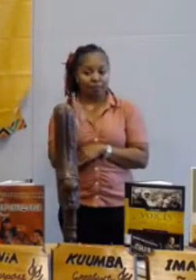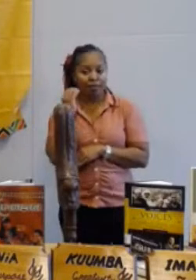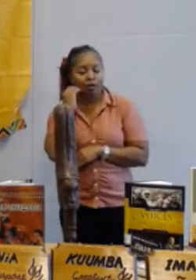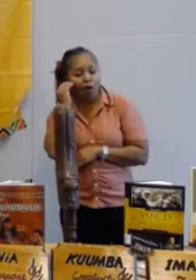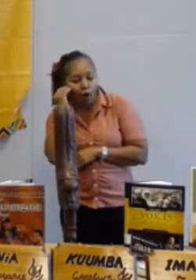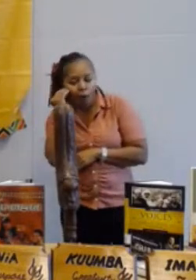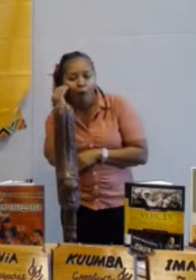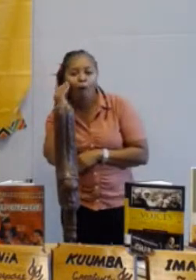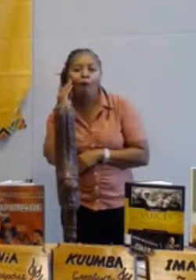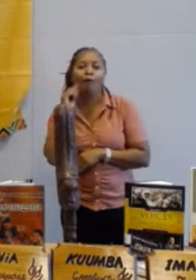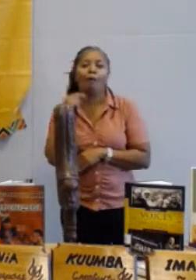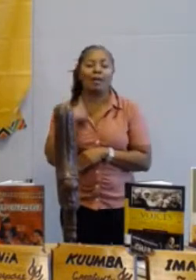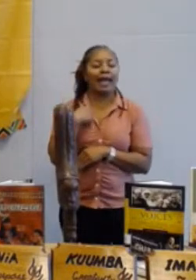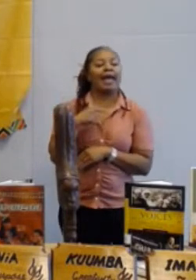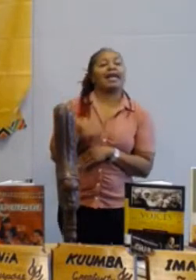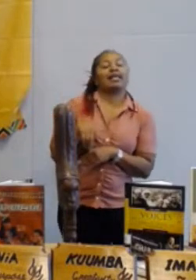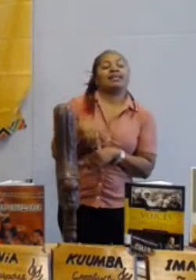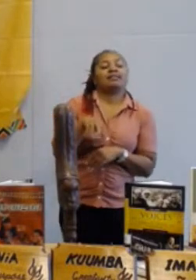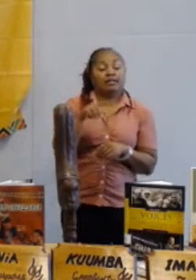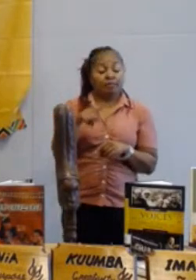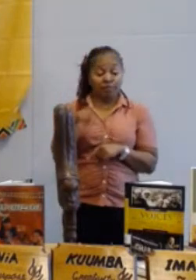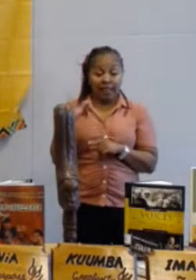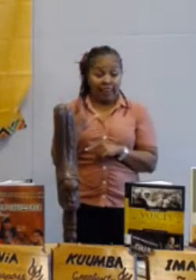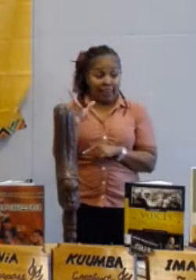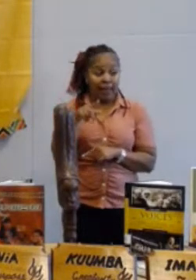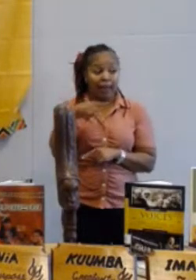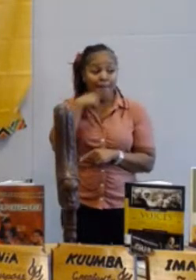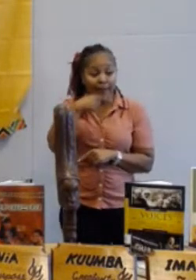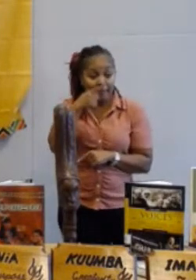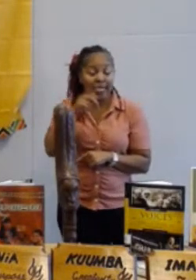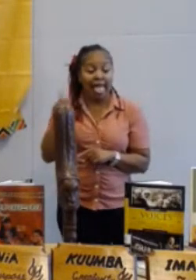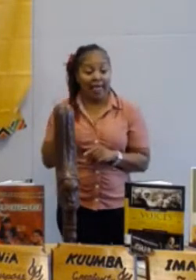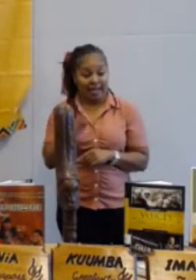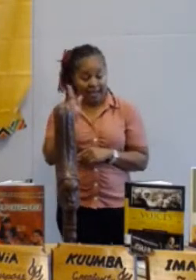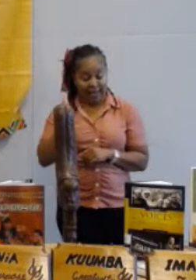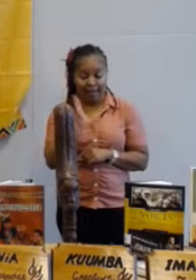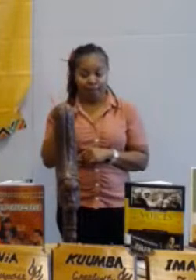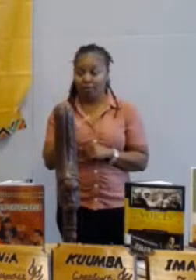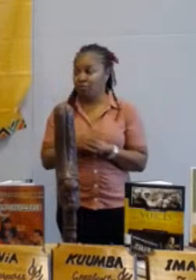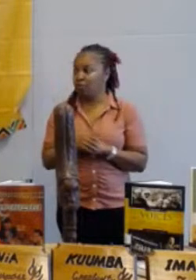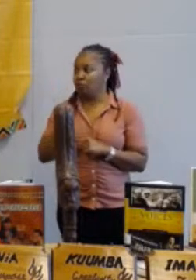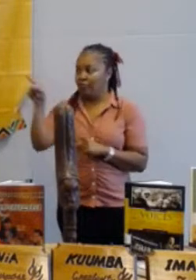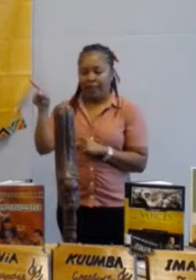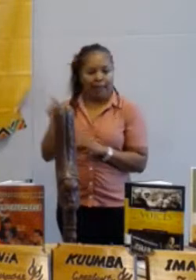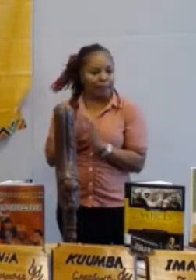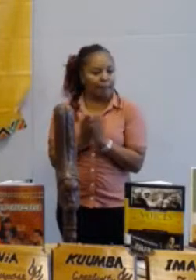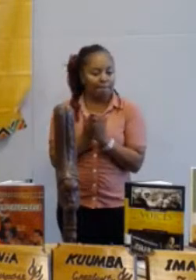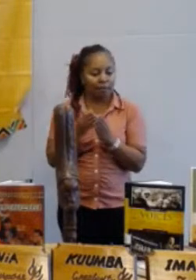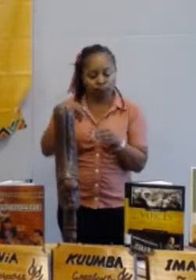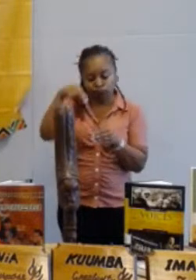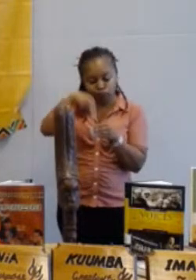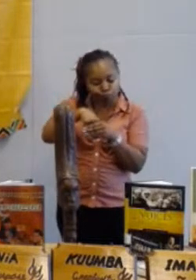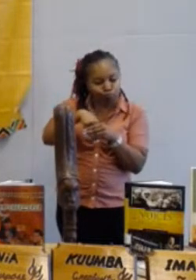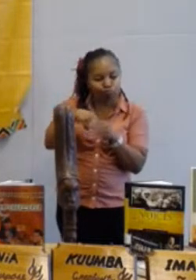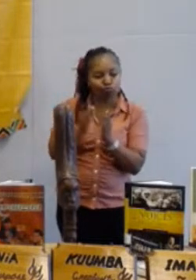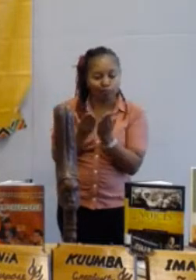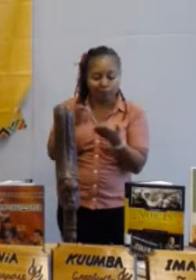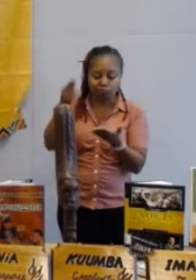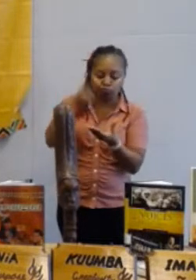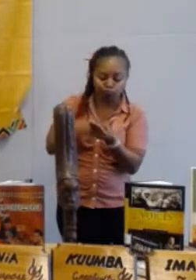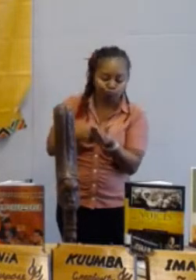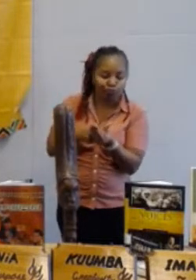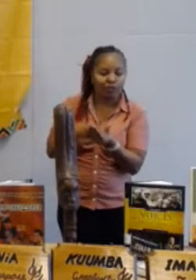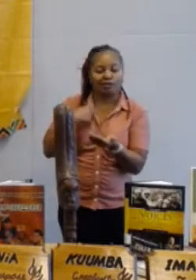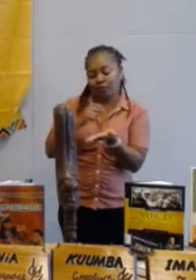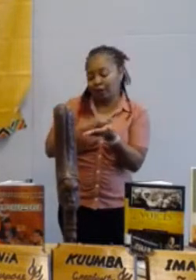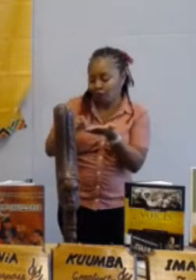at home as well as the public library to read. And so here's a bookmark for them to mark. And it has African material on it. You can write